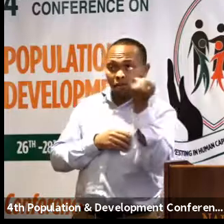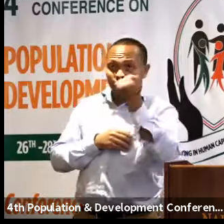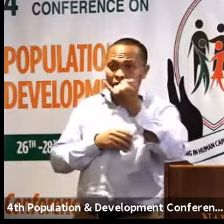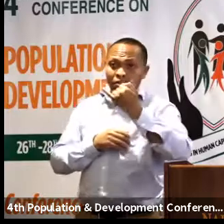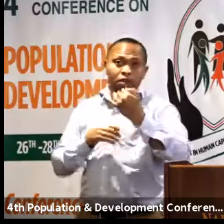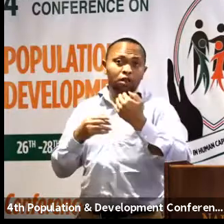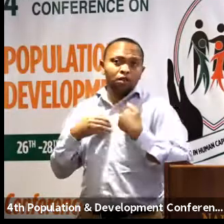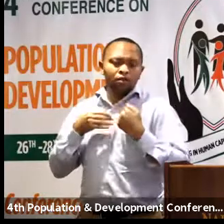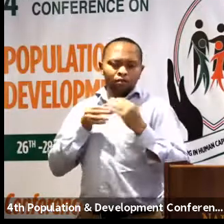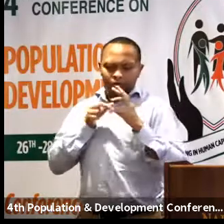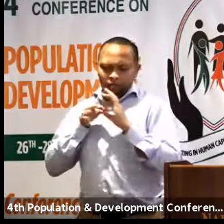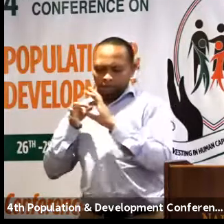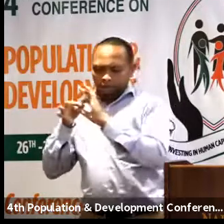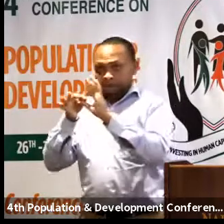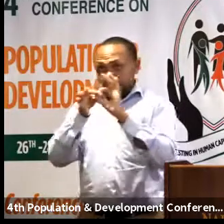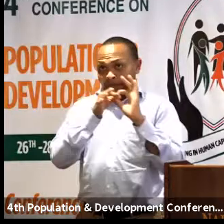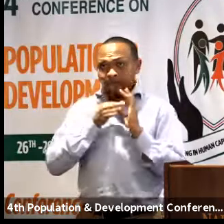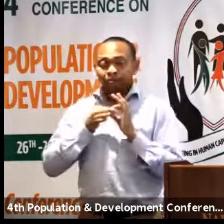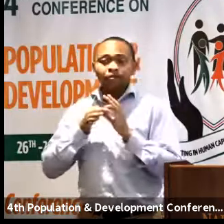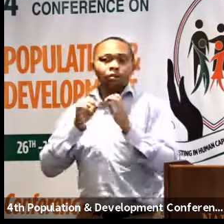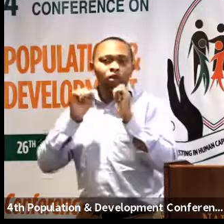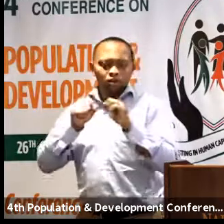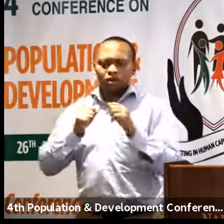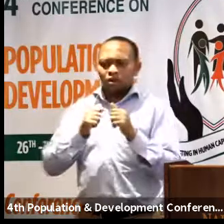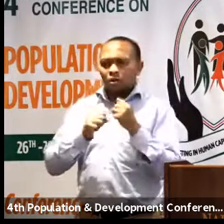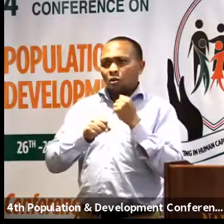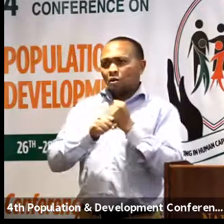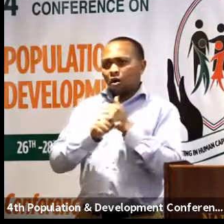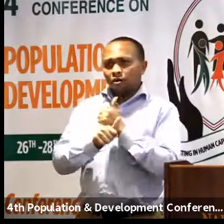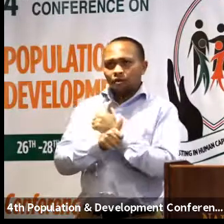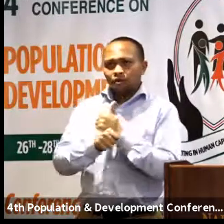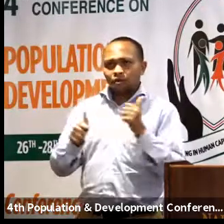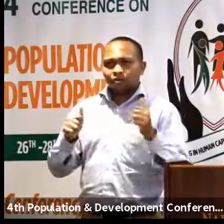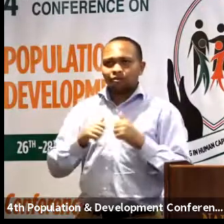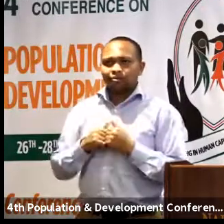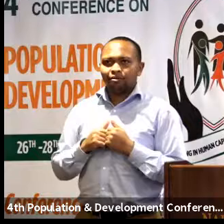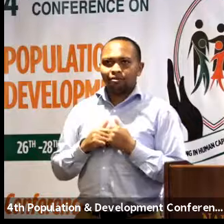linkages can be well manifested. Thank you very much, Chair.